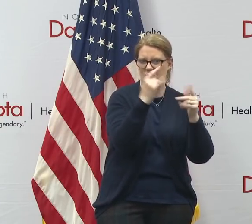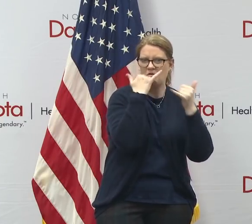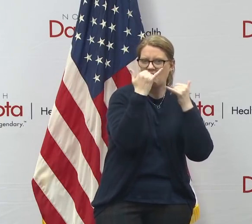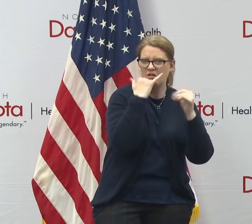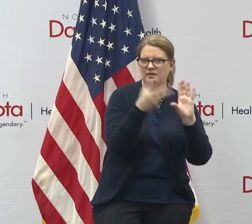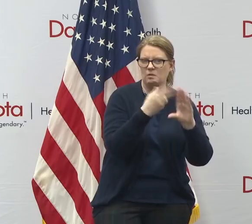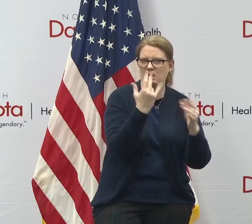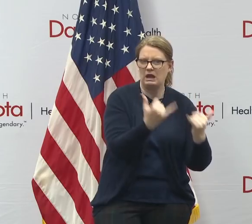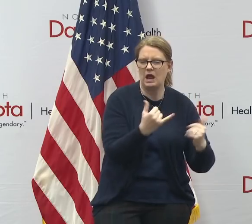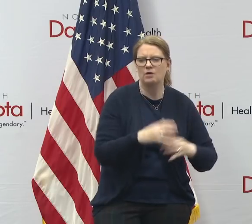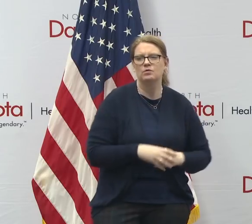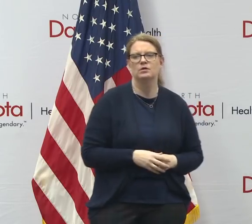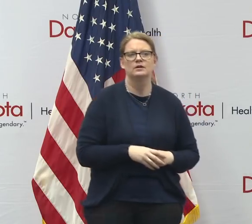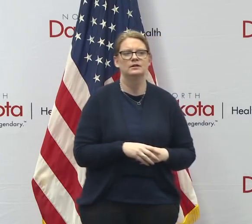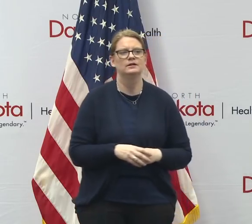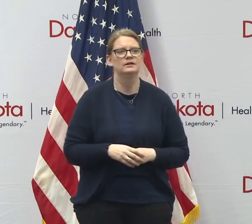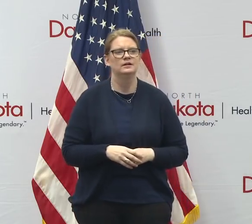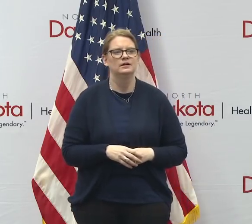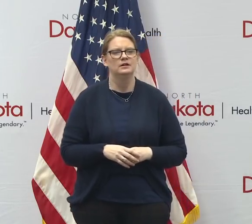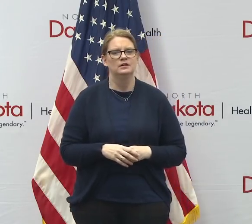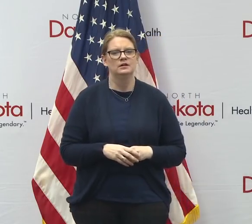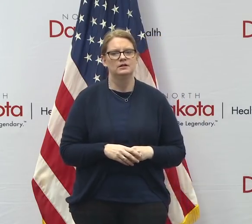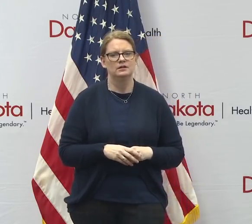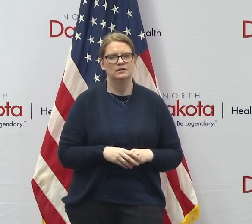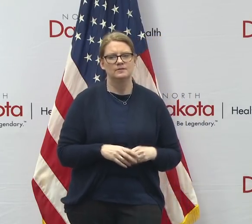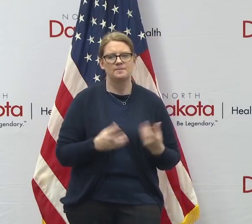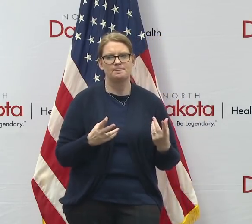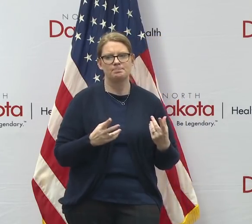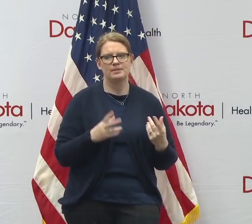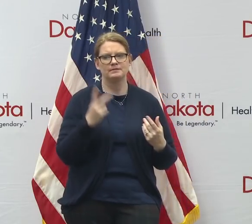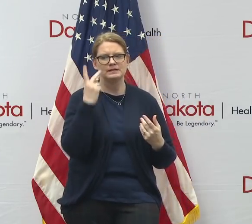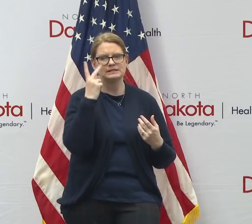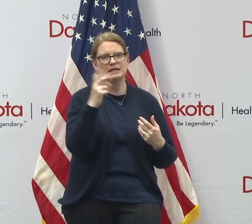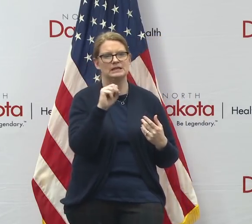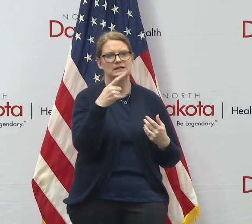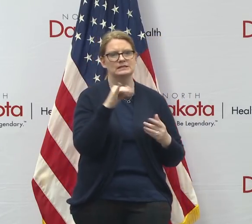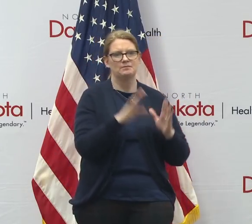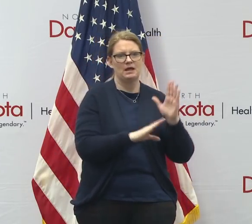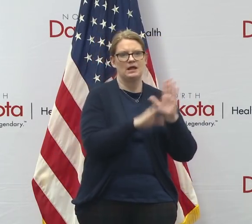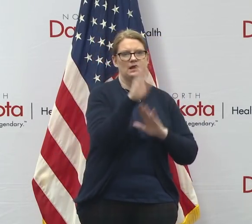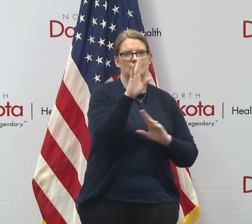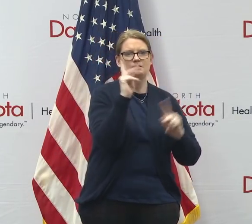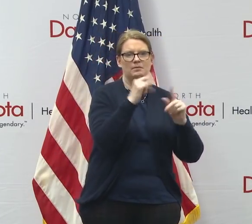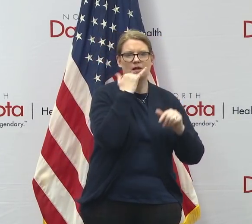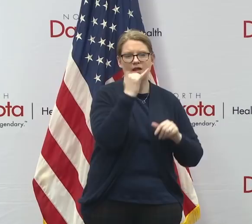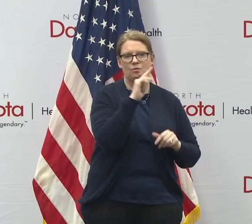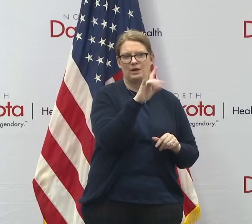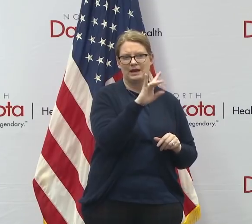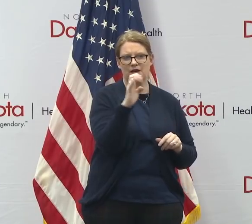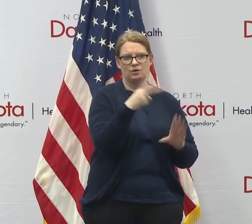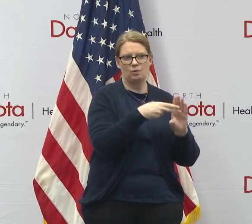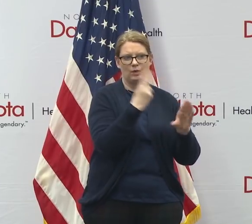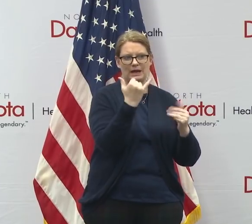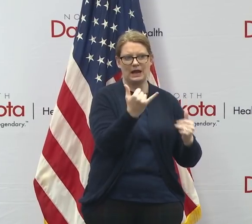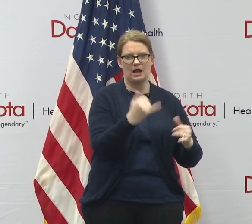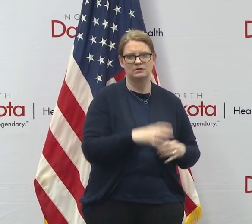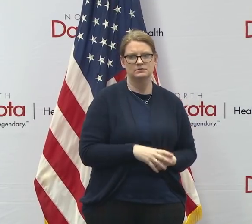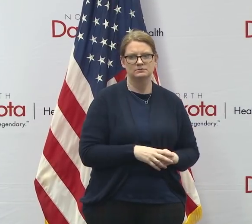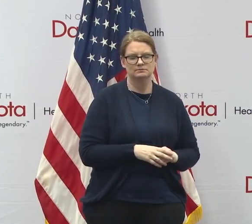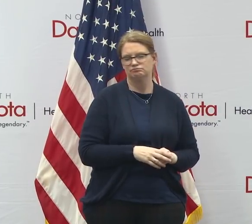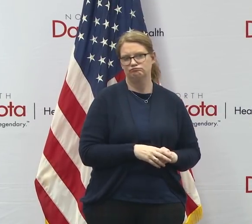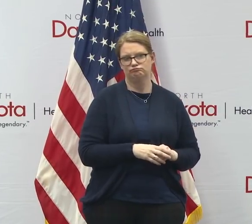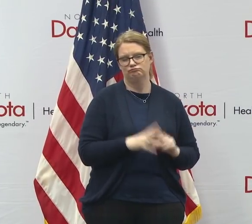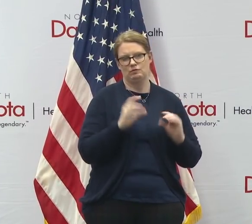line? Question was, have we seen a spike in people calling 1-800-QUIT-NOW? I don't have the answer to that,